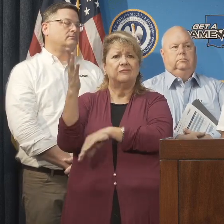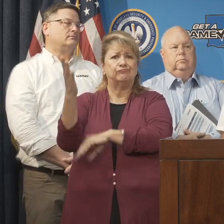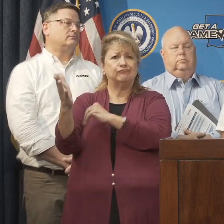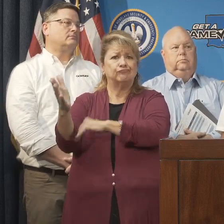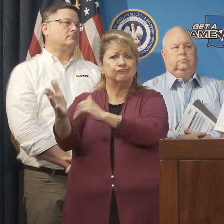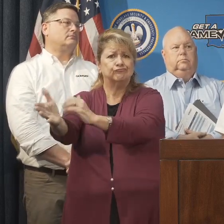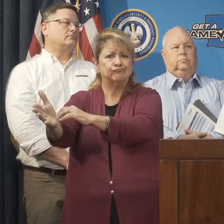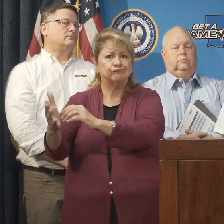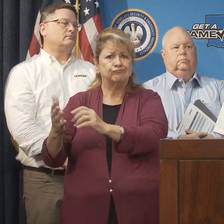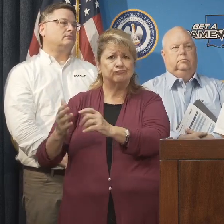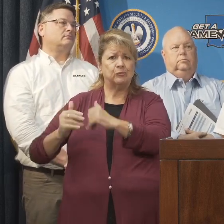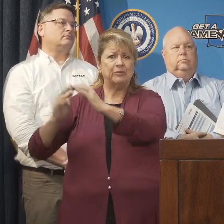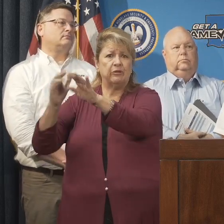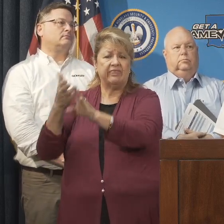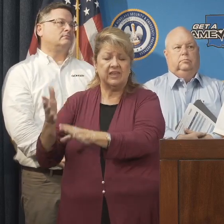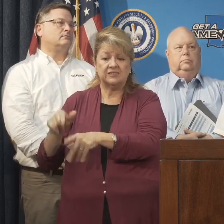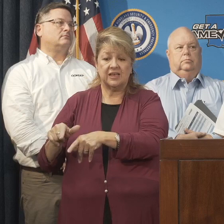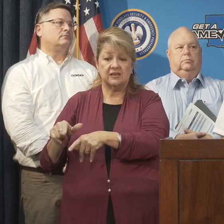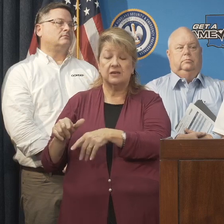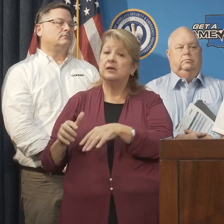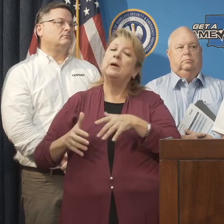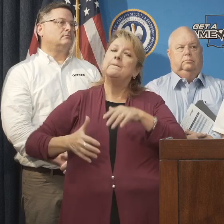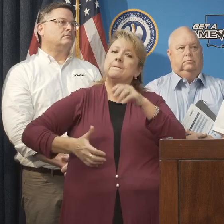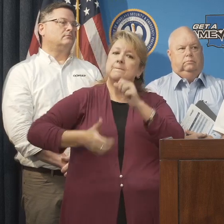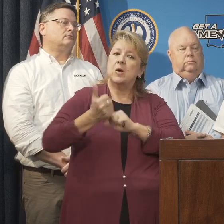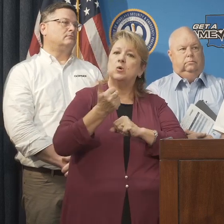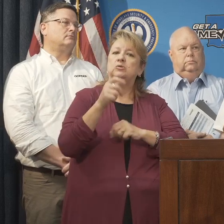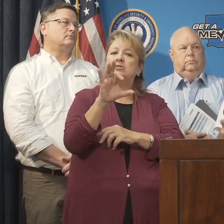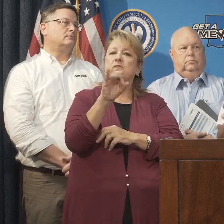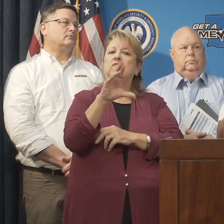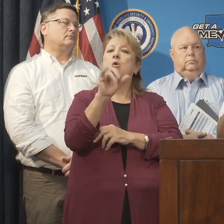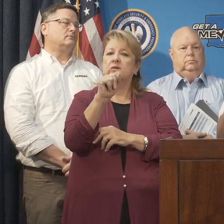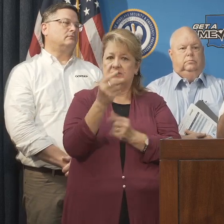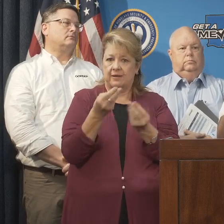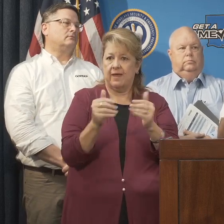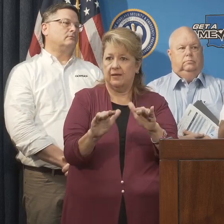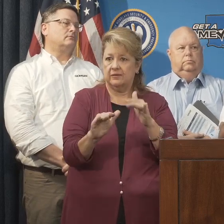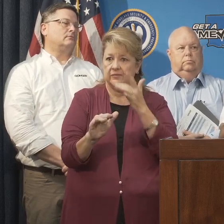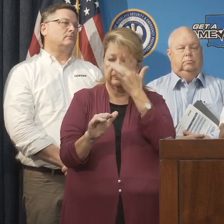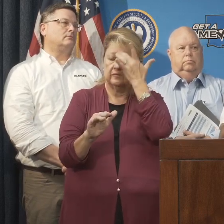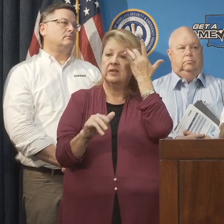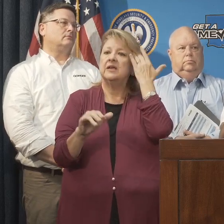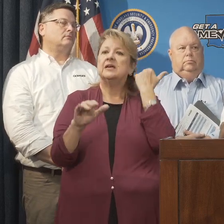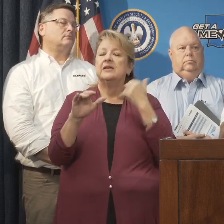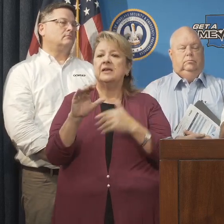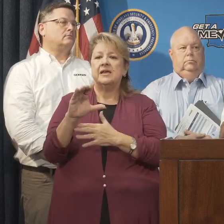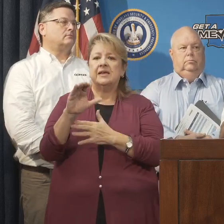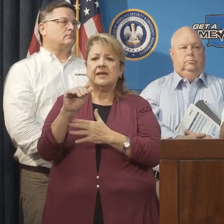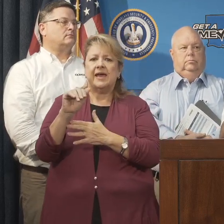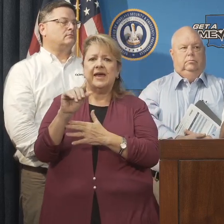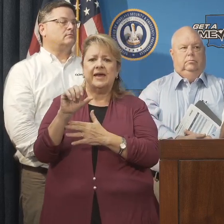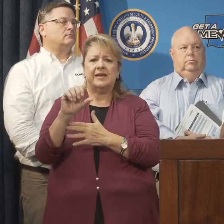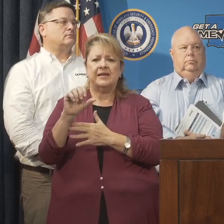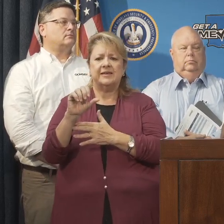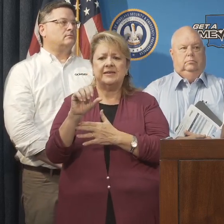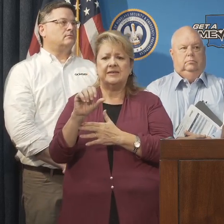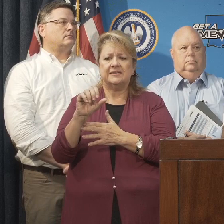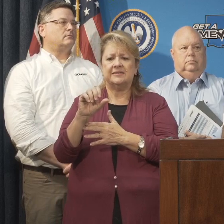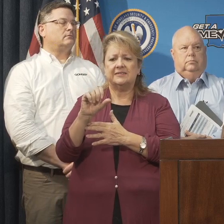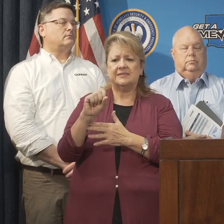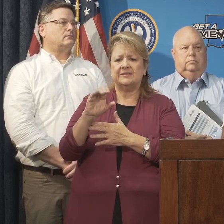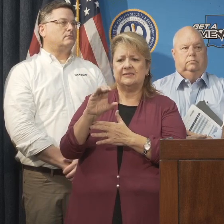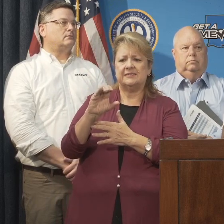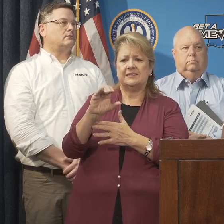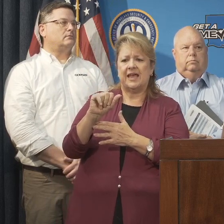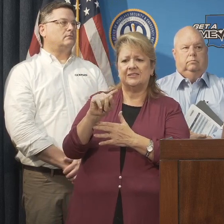the overwhelming majority is forest land. And you have the Kisatchie National Forest and the Ida Fire, which